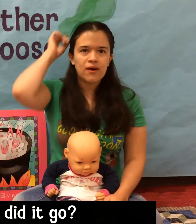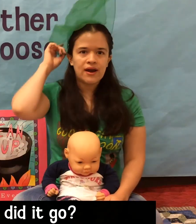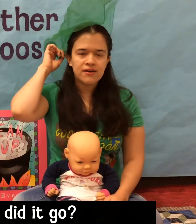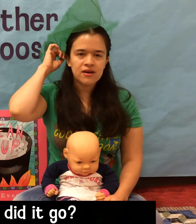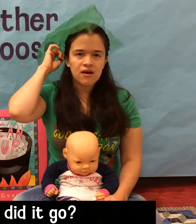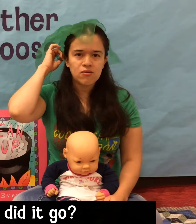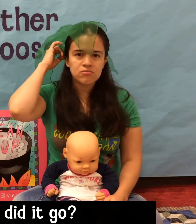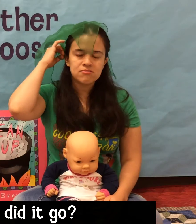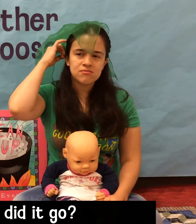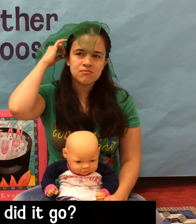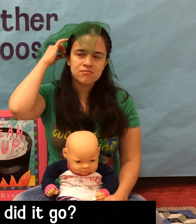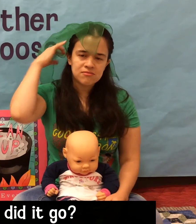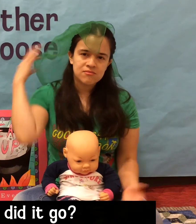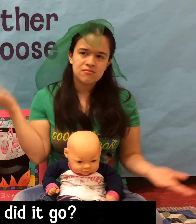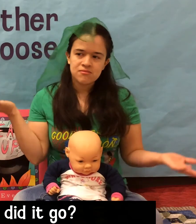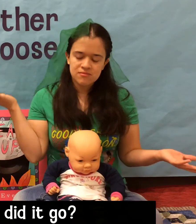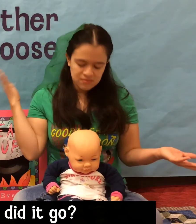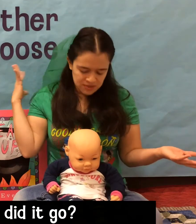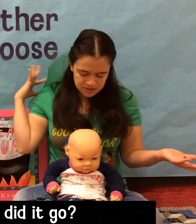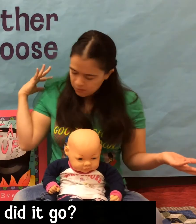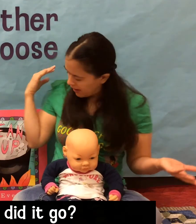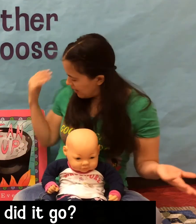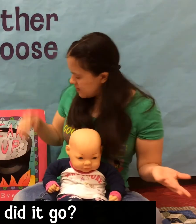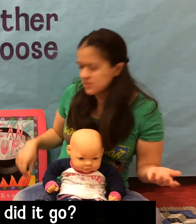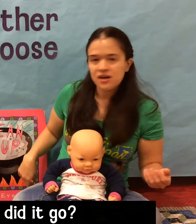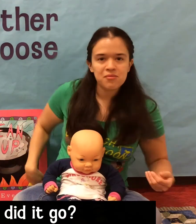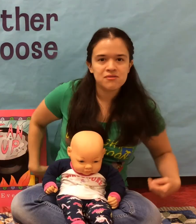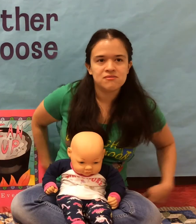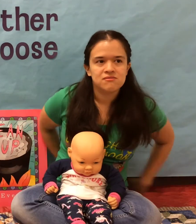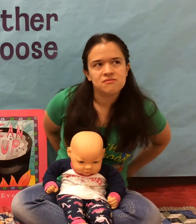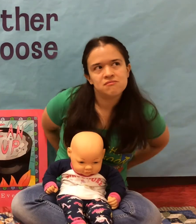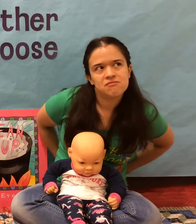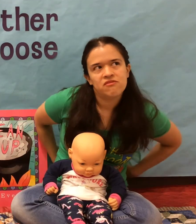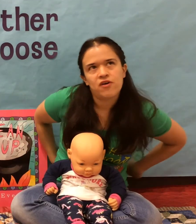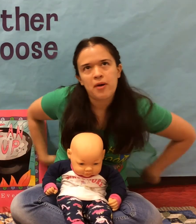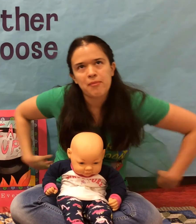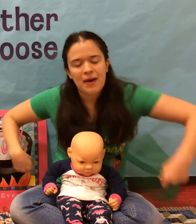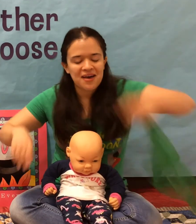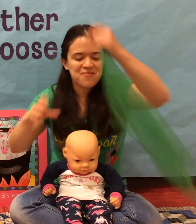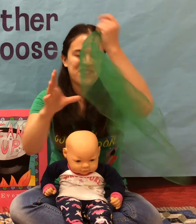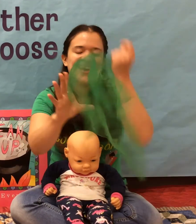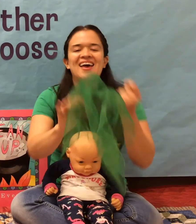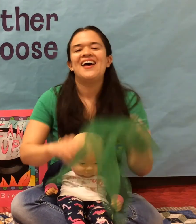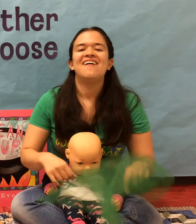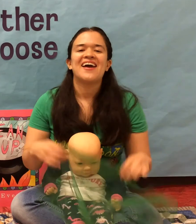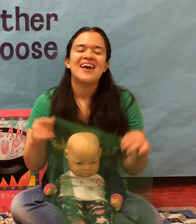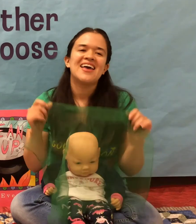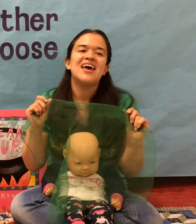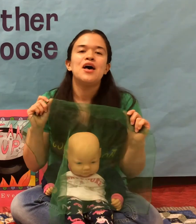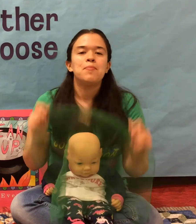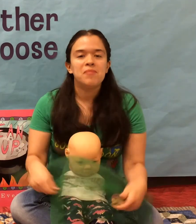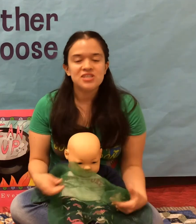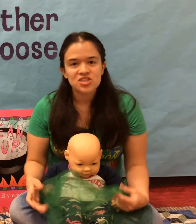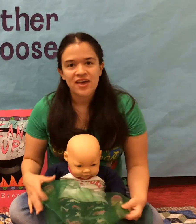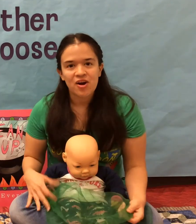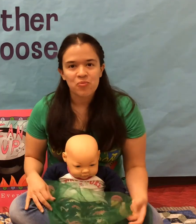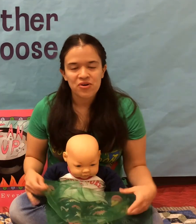Where did it go? Is it on my head this time? All behind my back? Okay, much like our